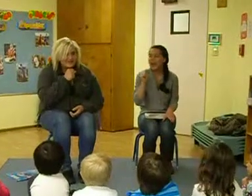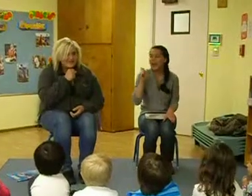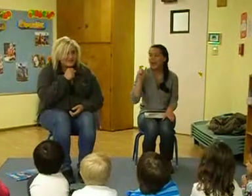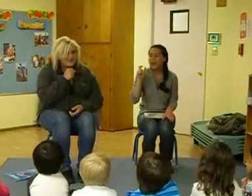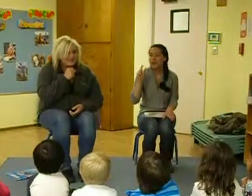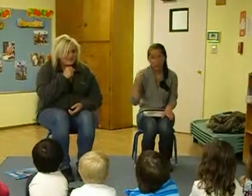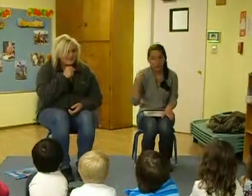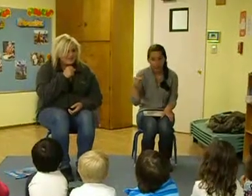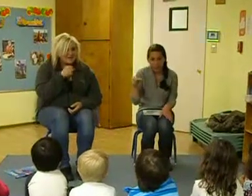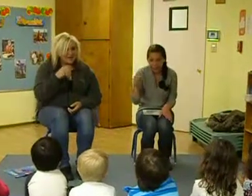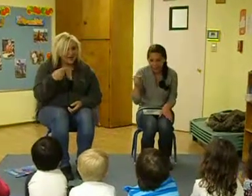And green.